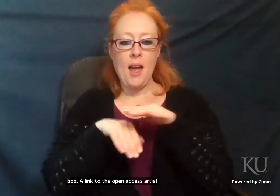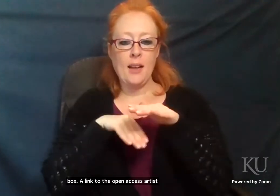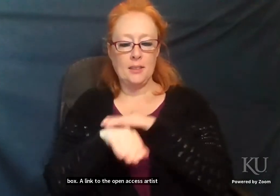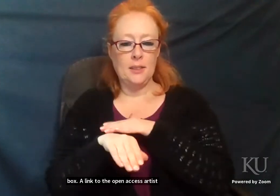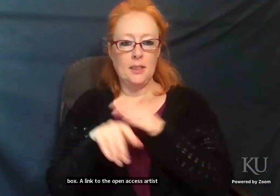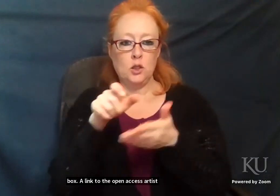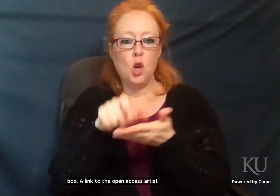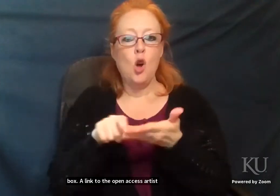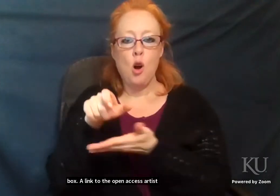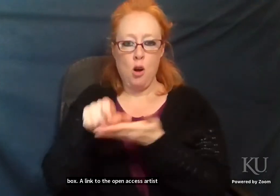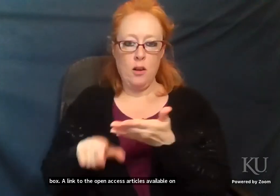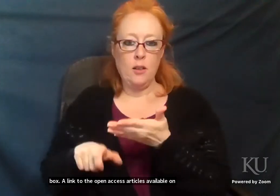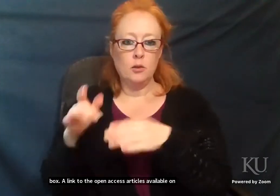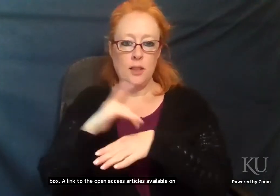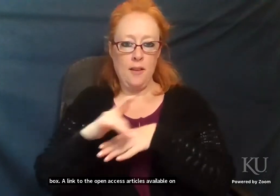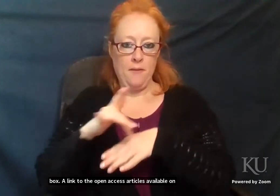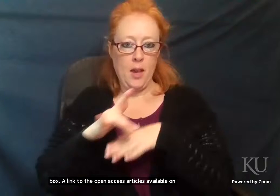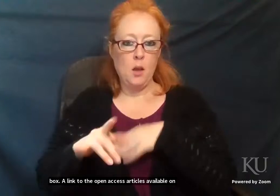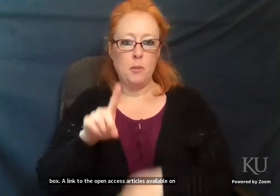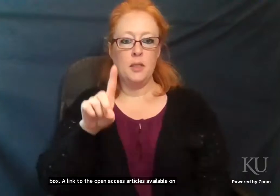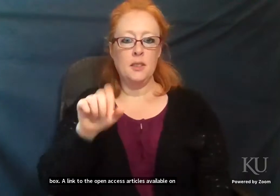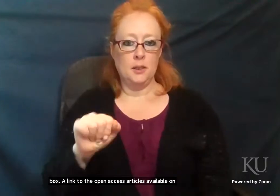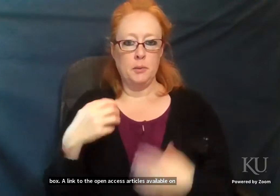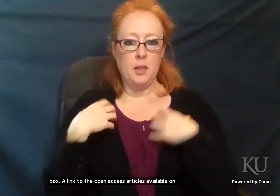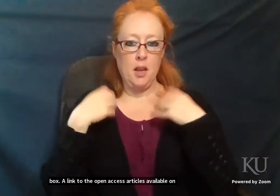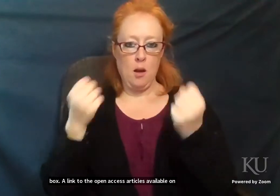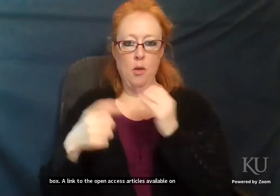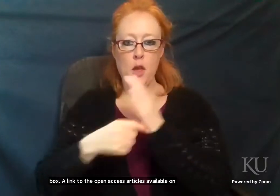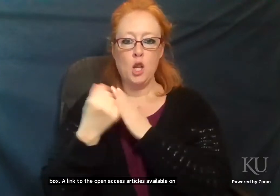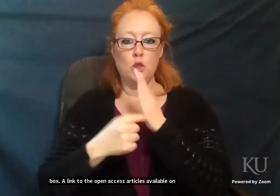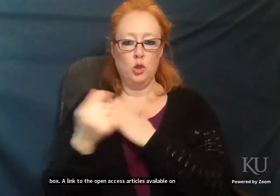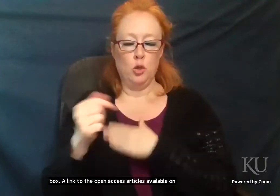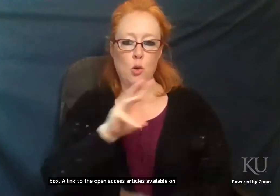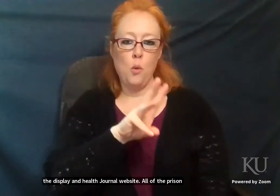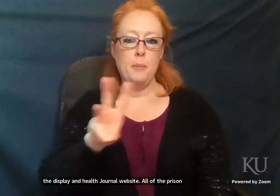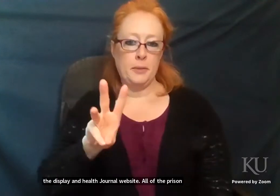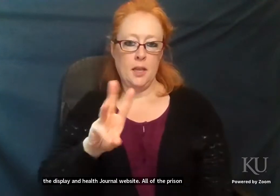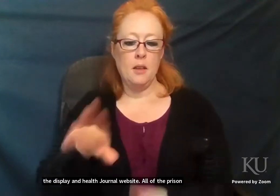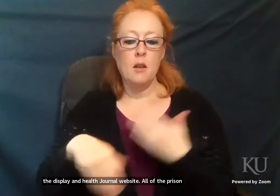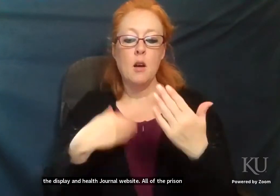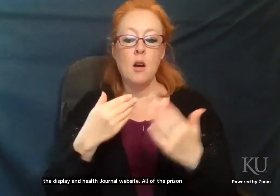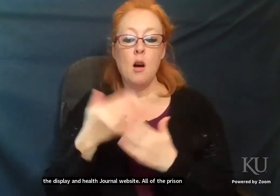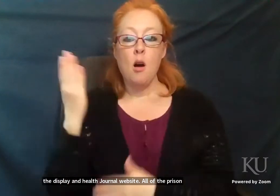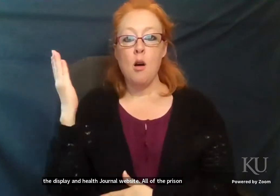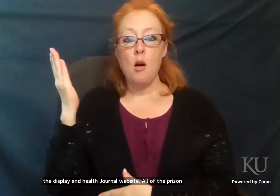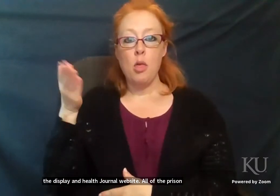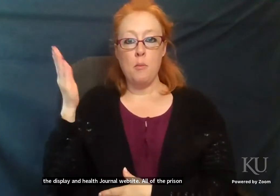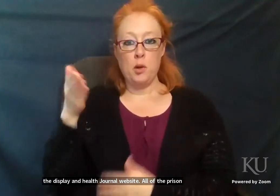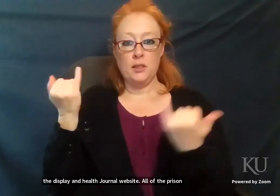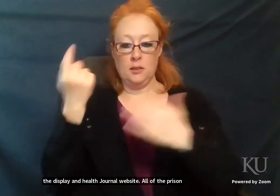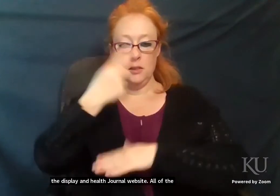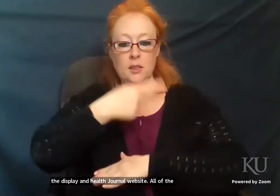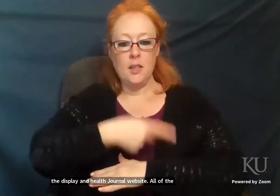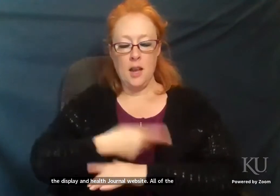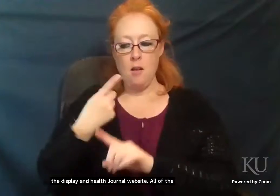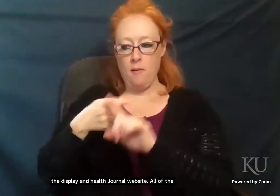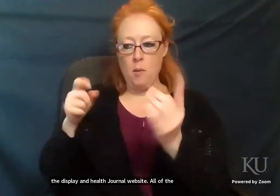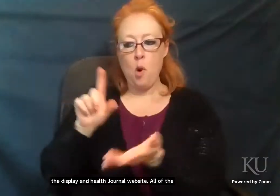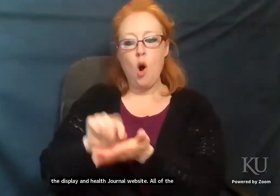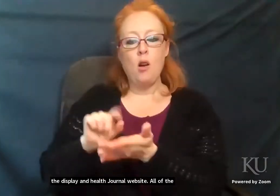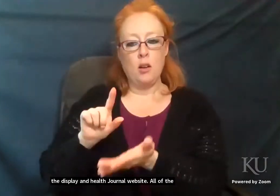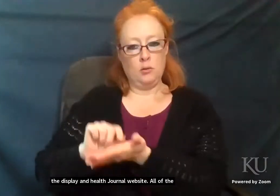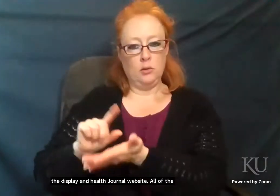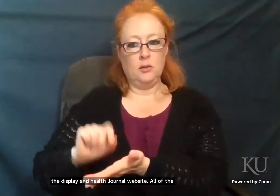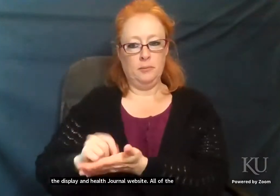available at the Disability and Health Journal website. All of the presentations from today were based on articles that are published there, as